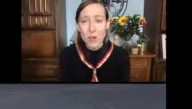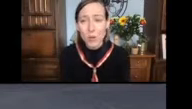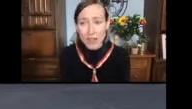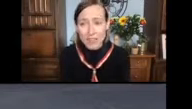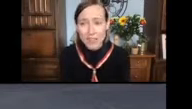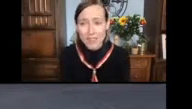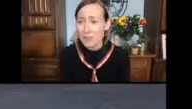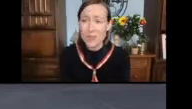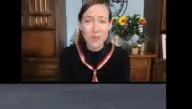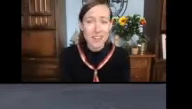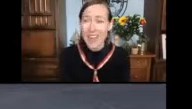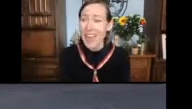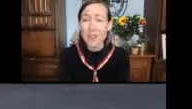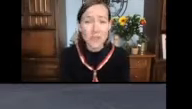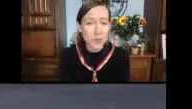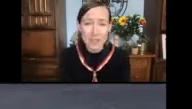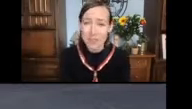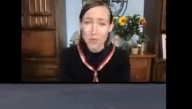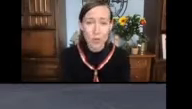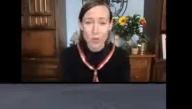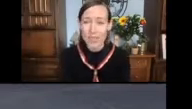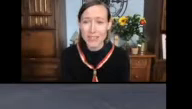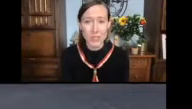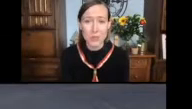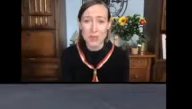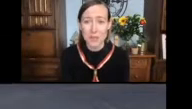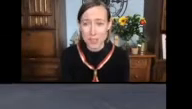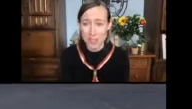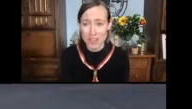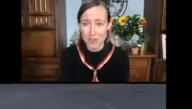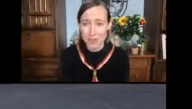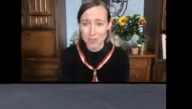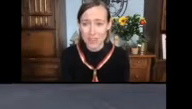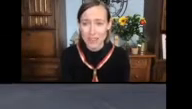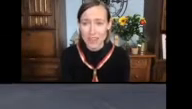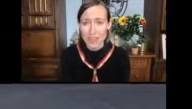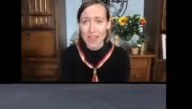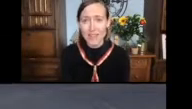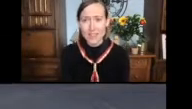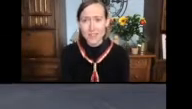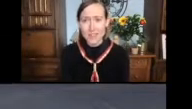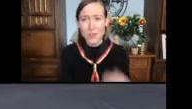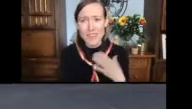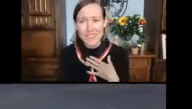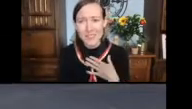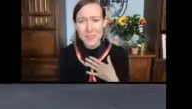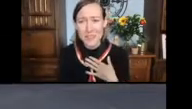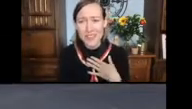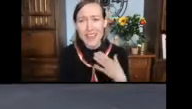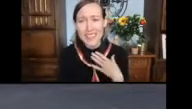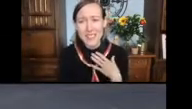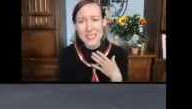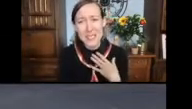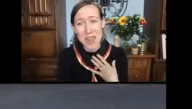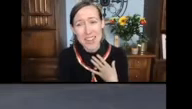said, oh, wait, I'm sorry, everyone in the world has to speak French now. And then you said, wait, but